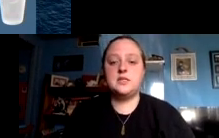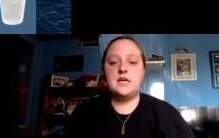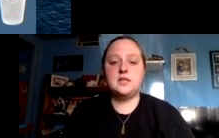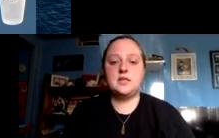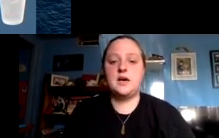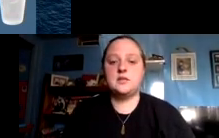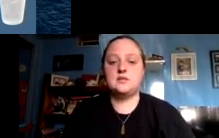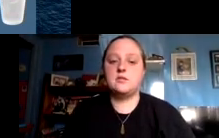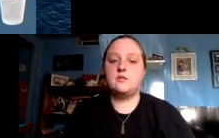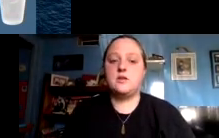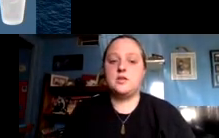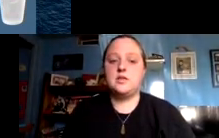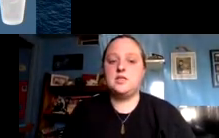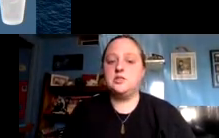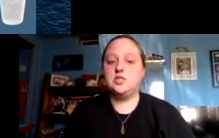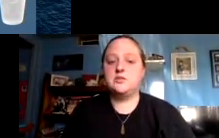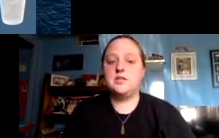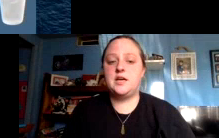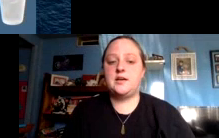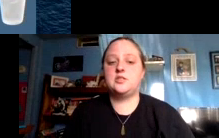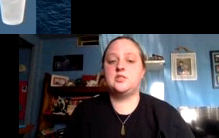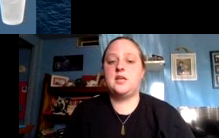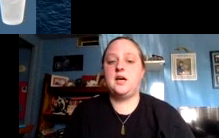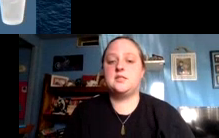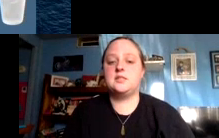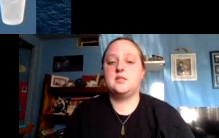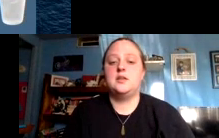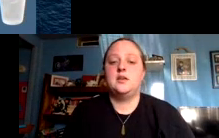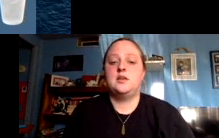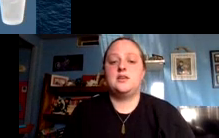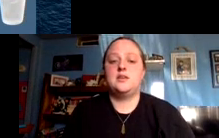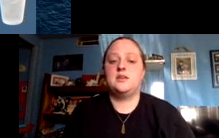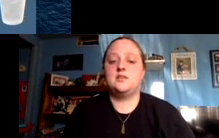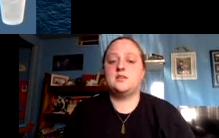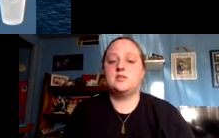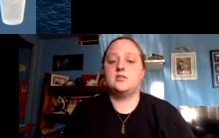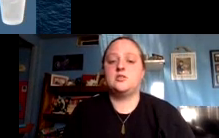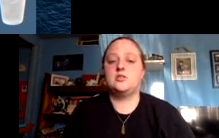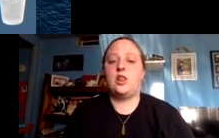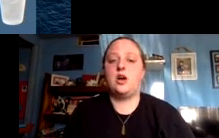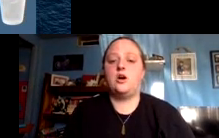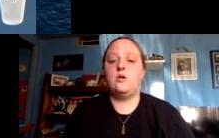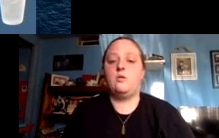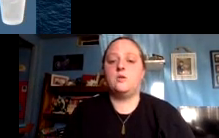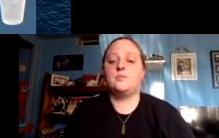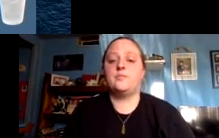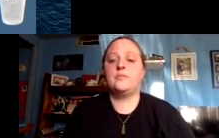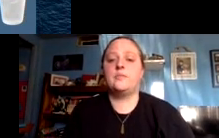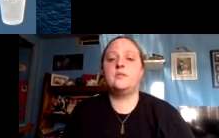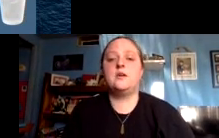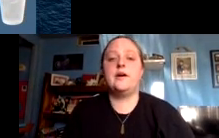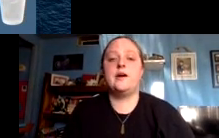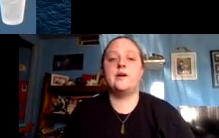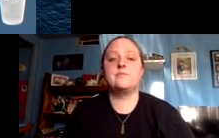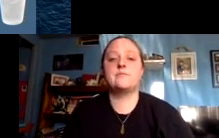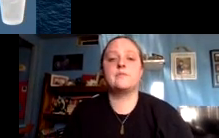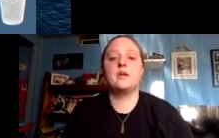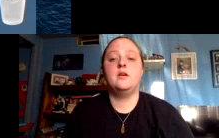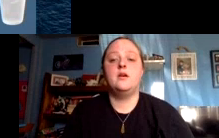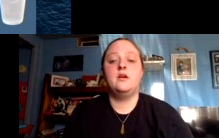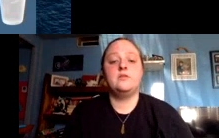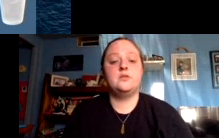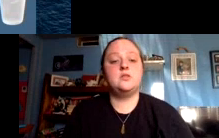probably indicate that. So on the knee-jerk reaction test, it is slow.